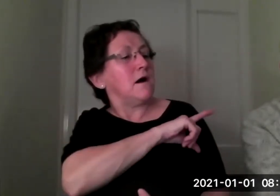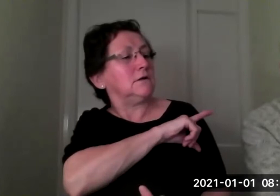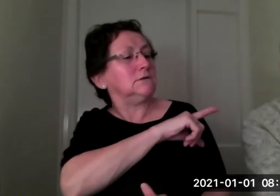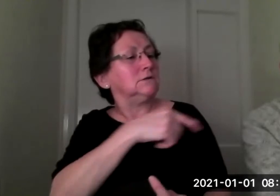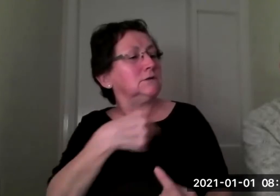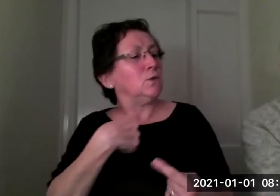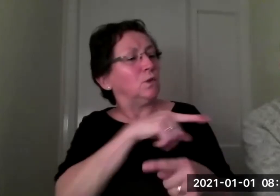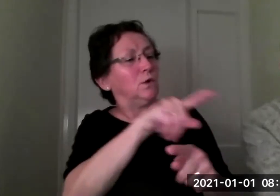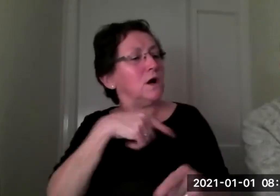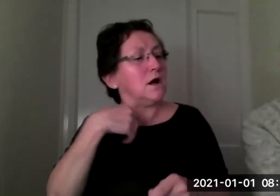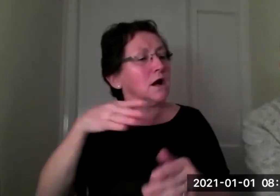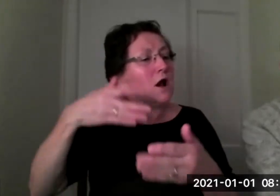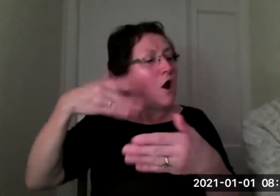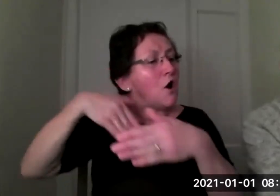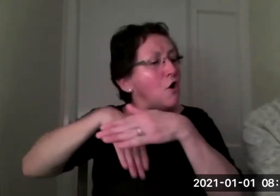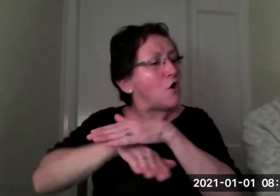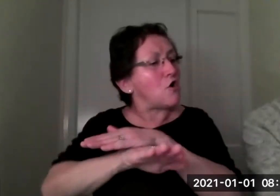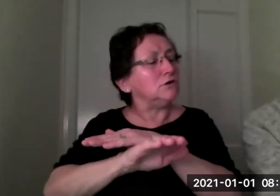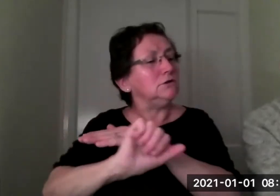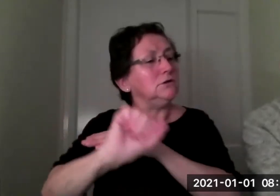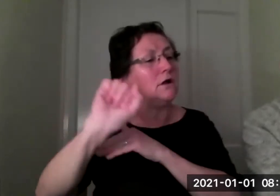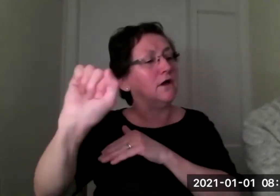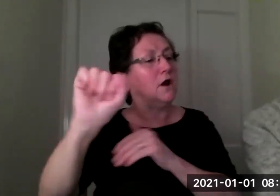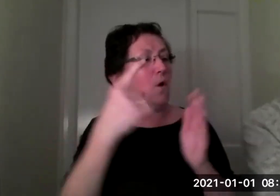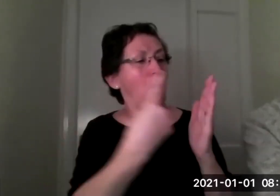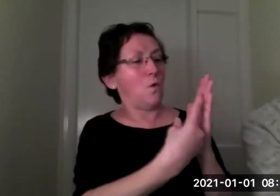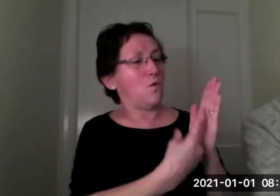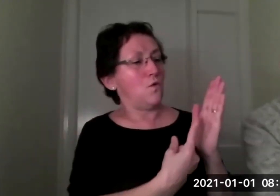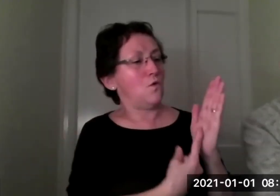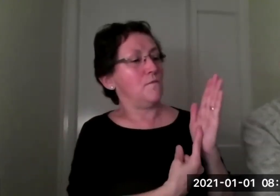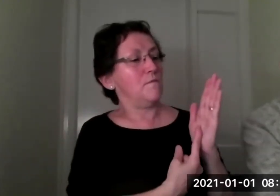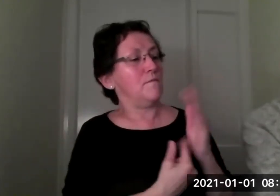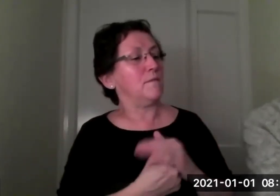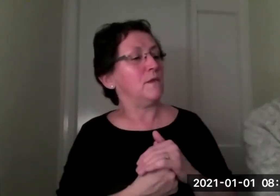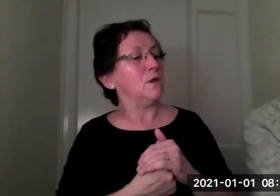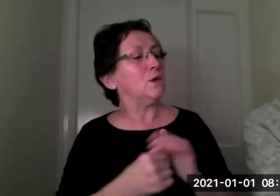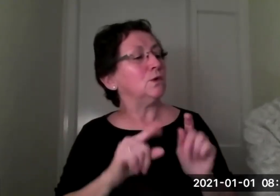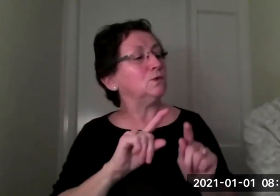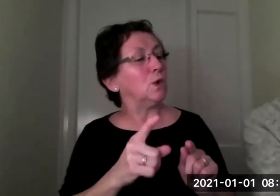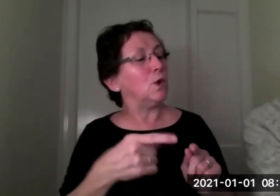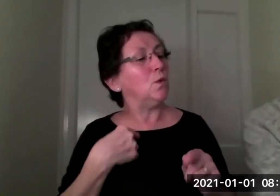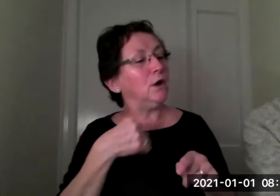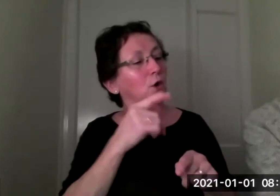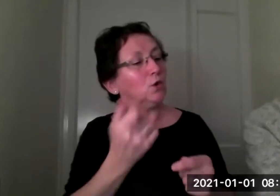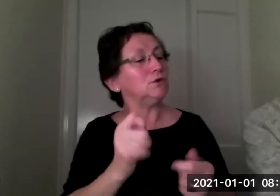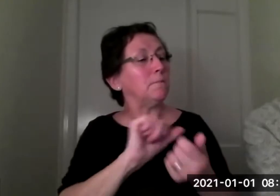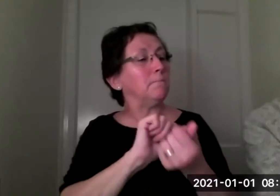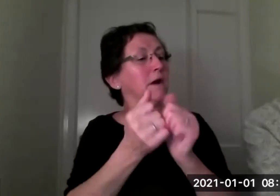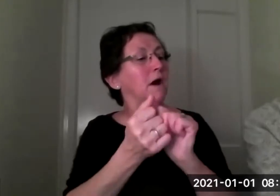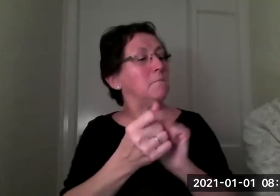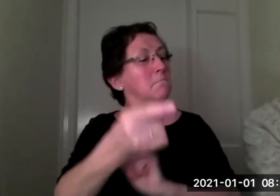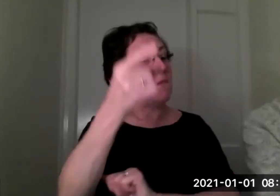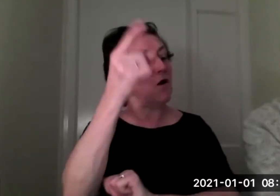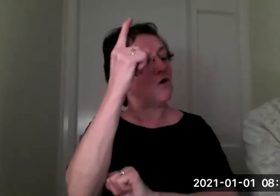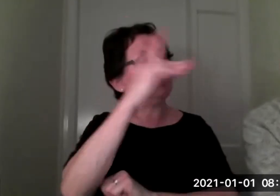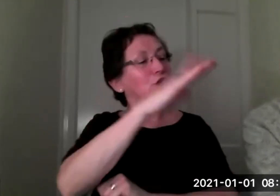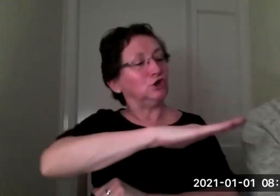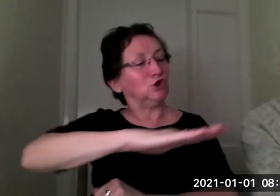because we too were under the law. So we can become God's